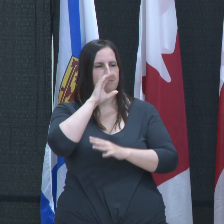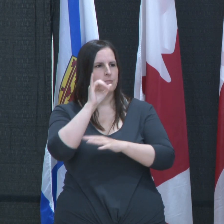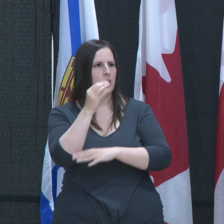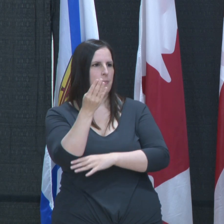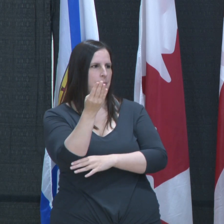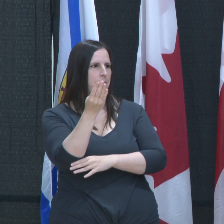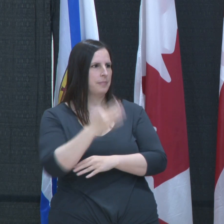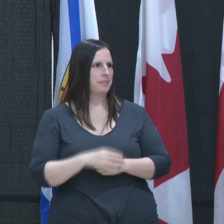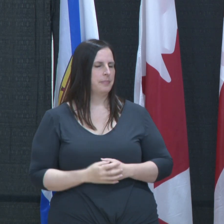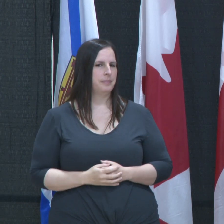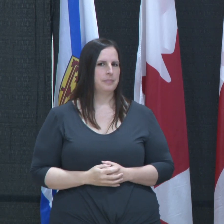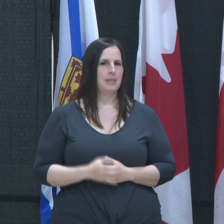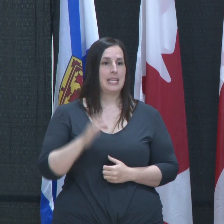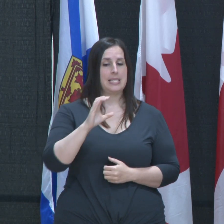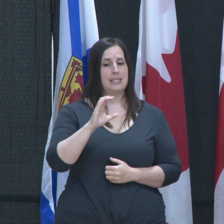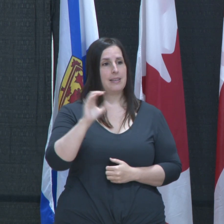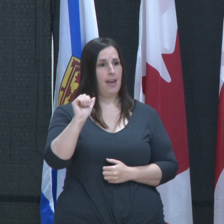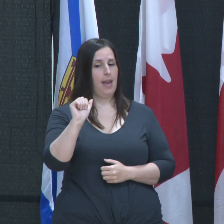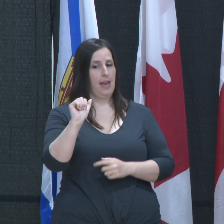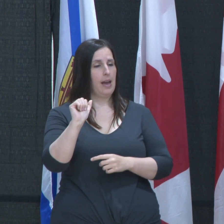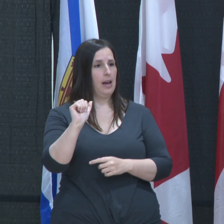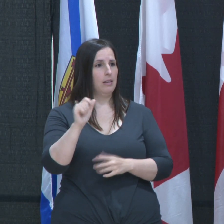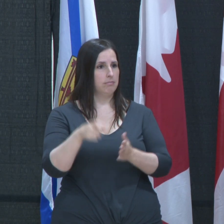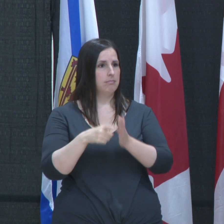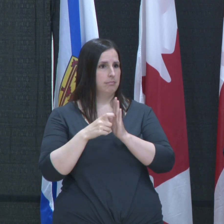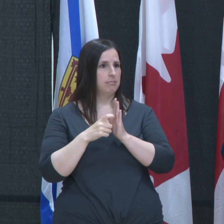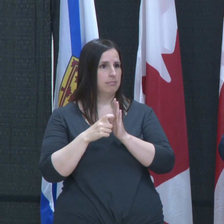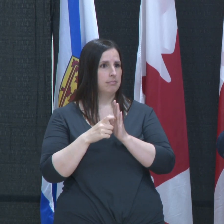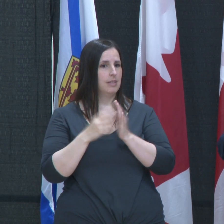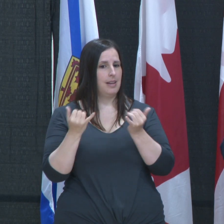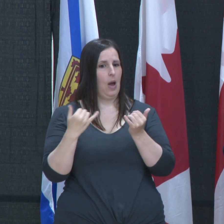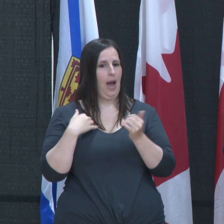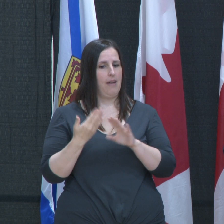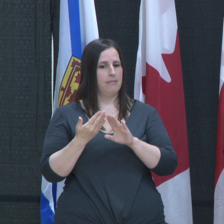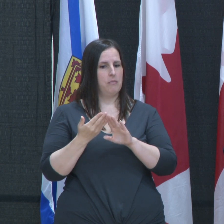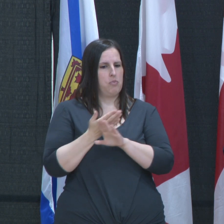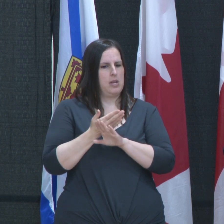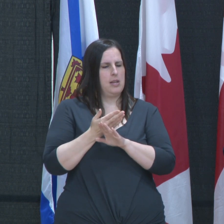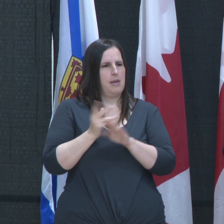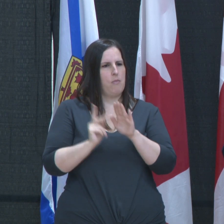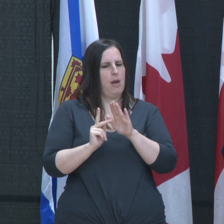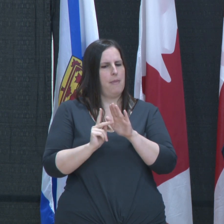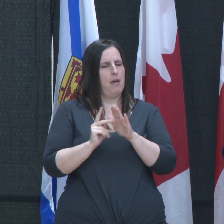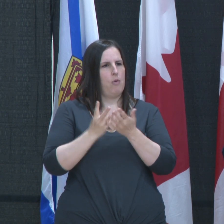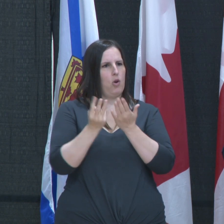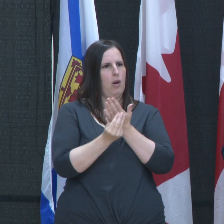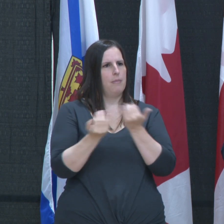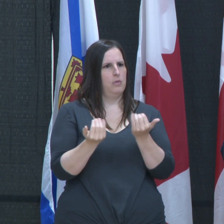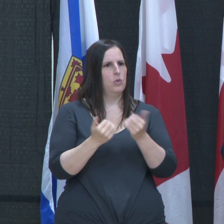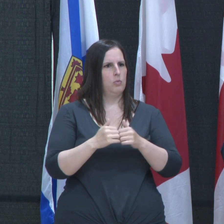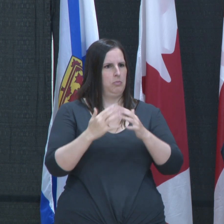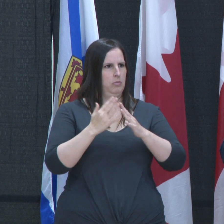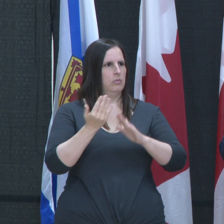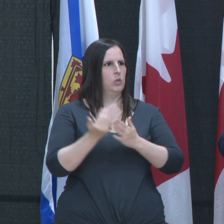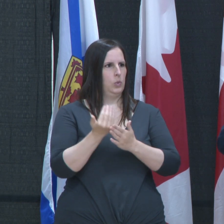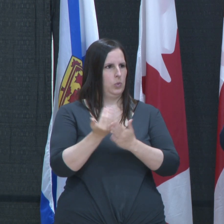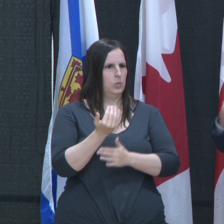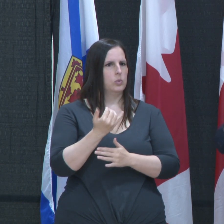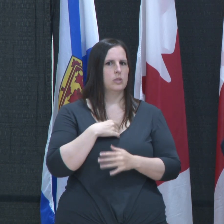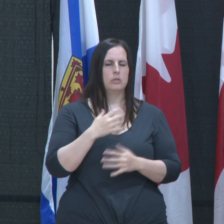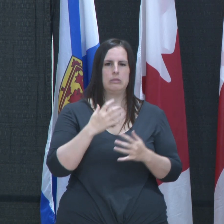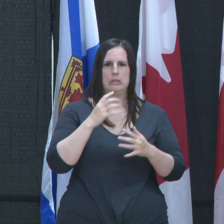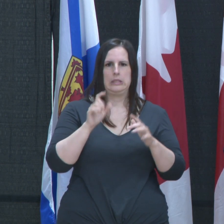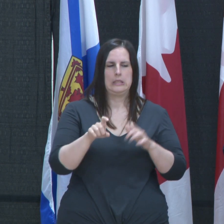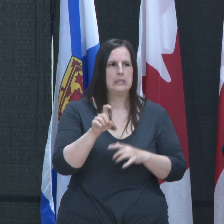Scotia. CCAs as well with the new pre-primary program, there's lots of opportunity. We're desperate to find CCAs as